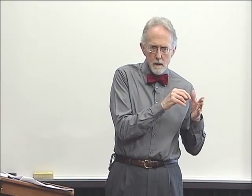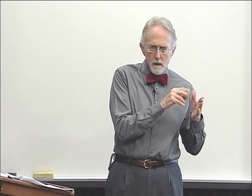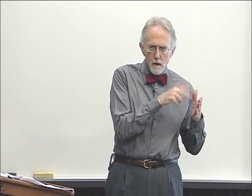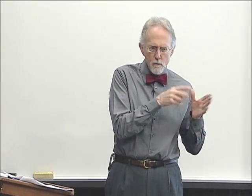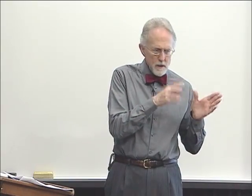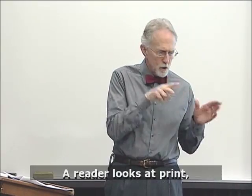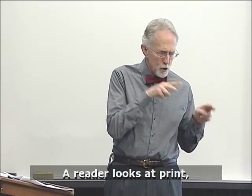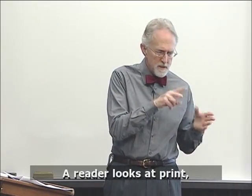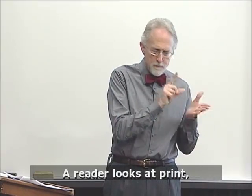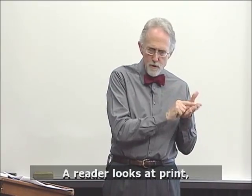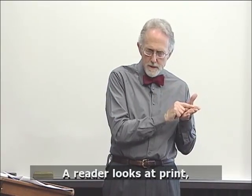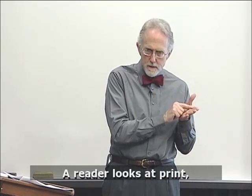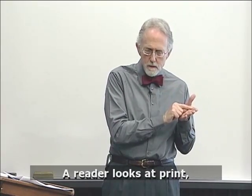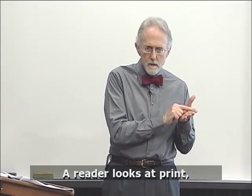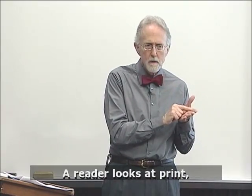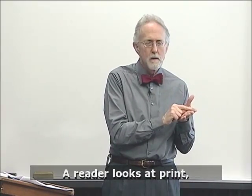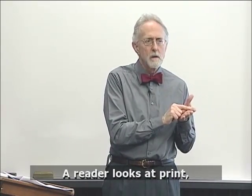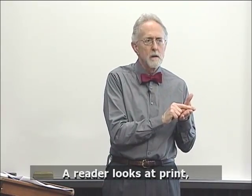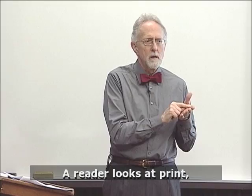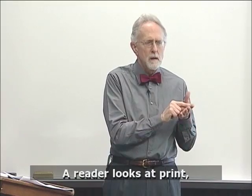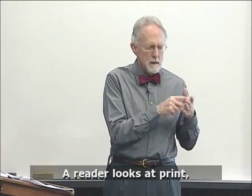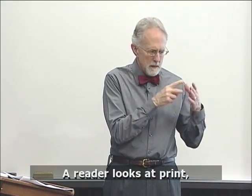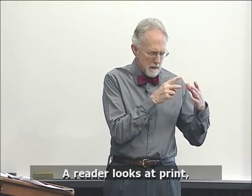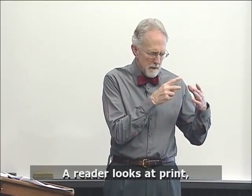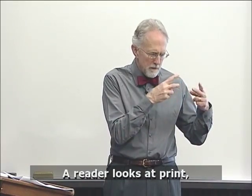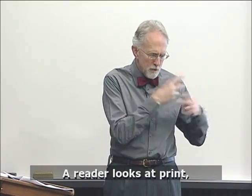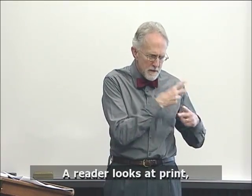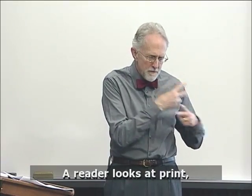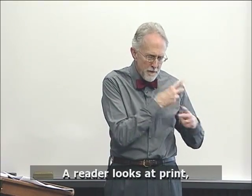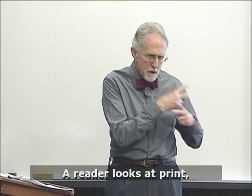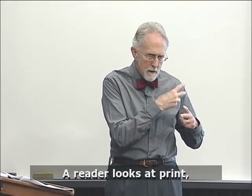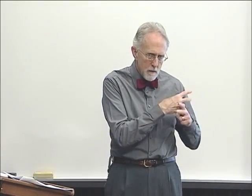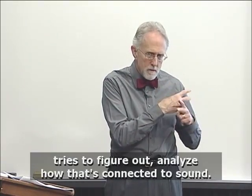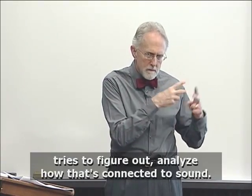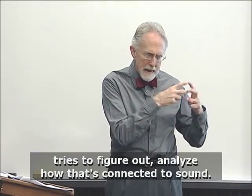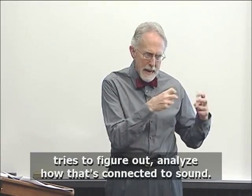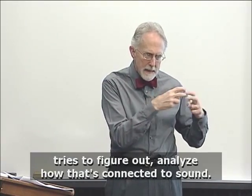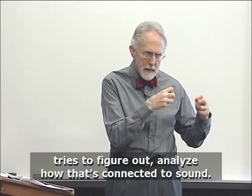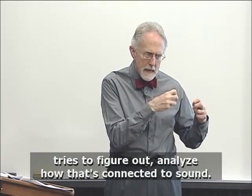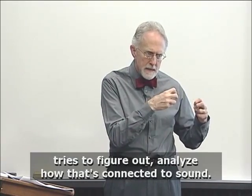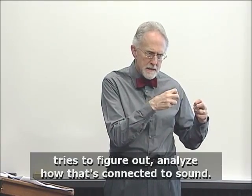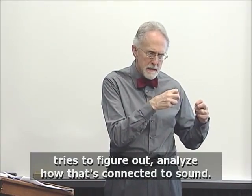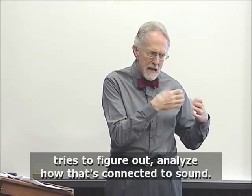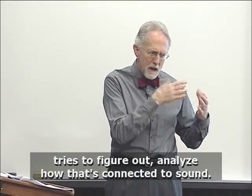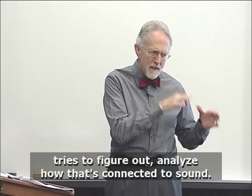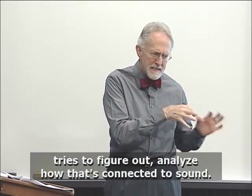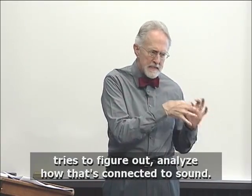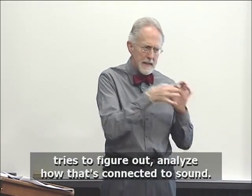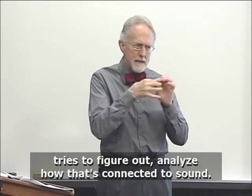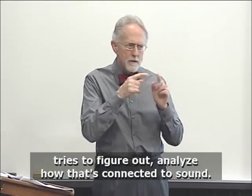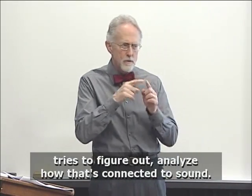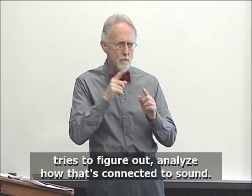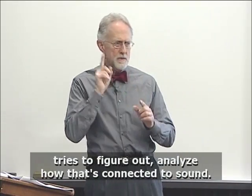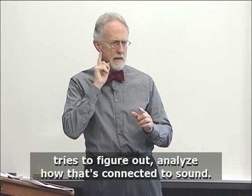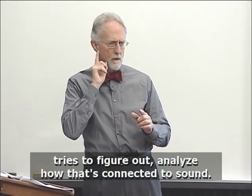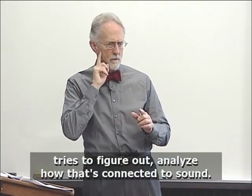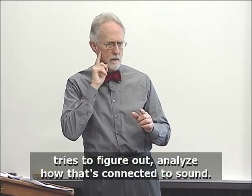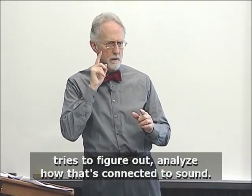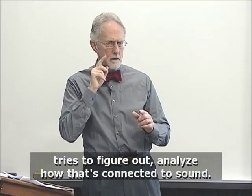A reader looks at print, tries to figure out, analyze how that's connected to sound. We're